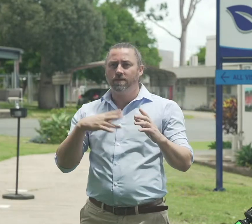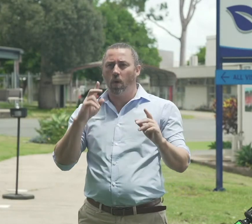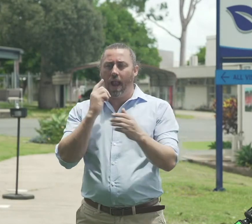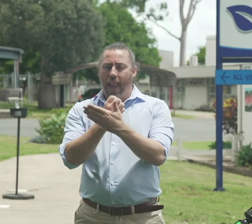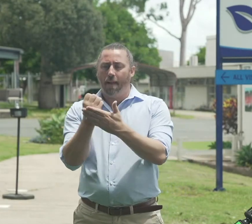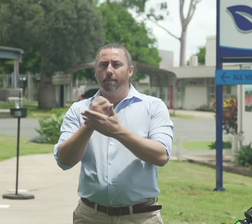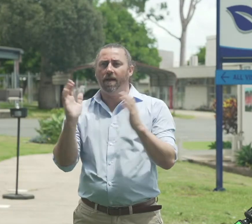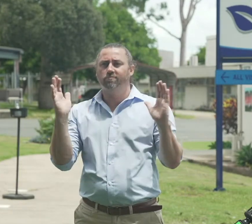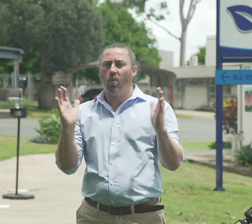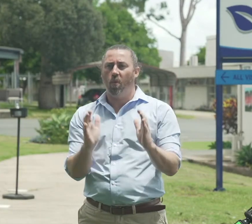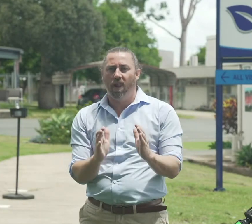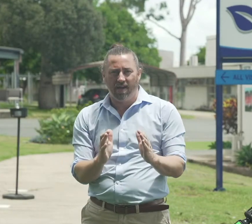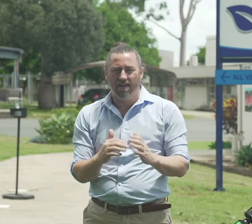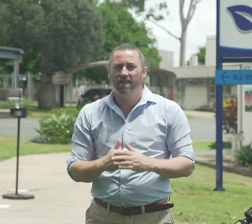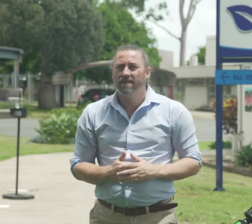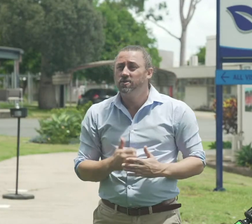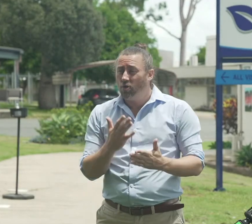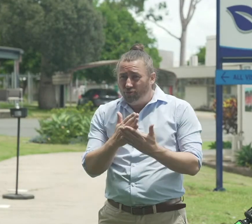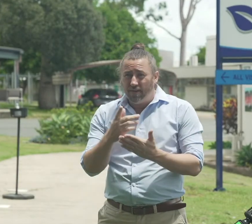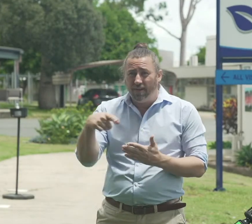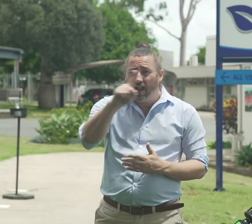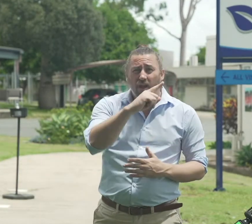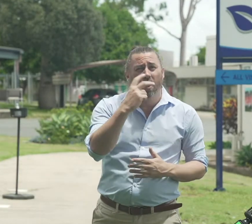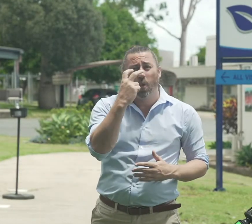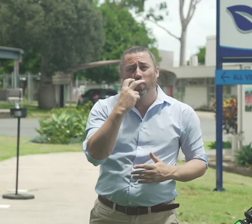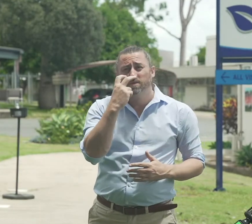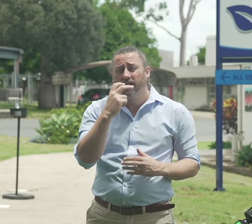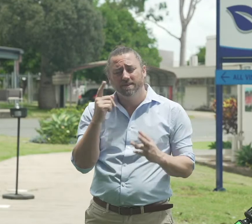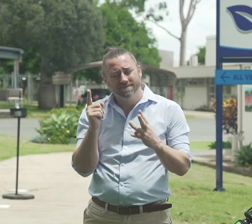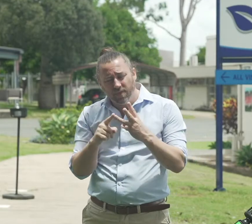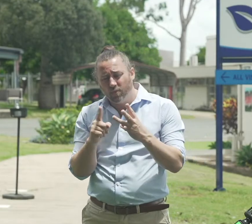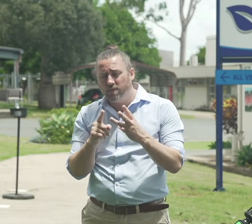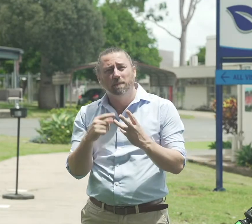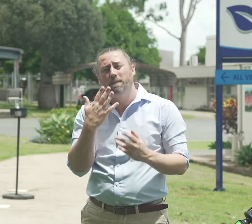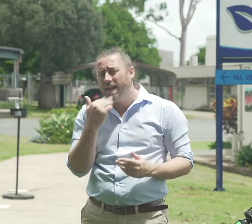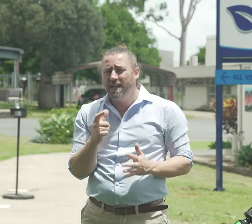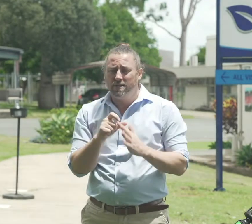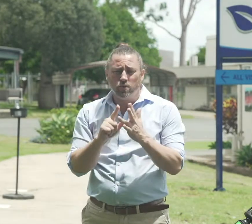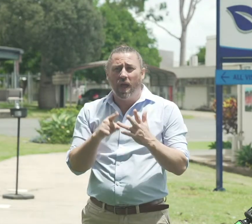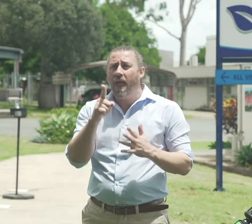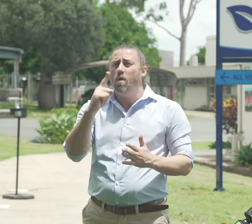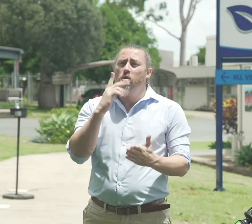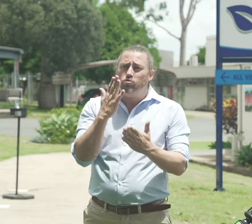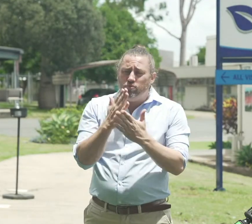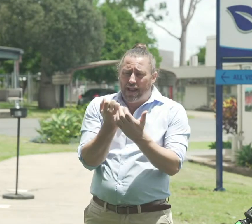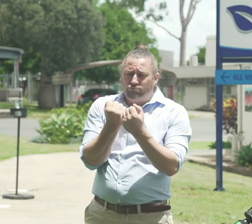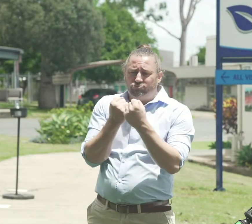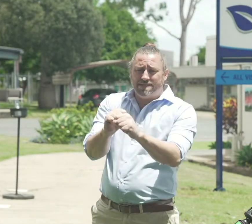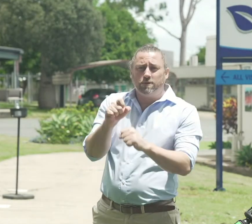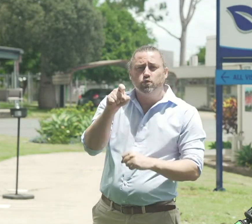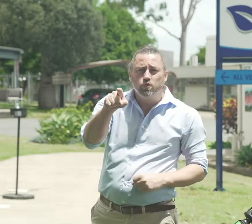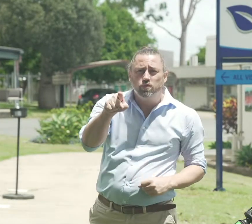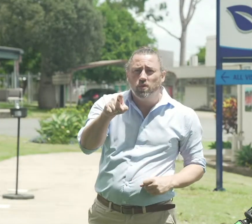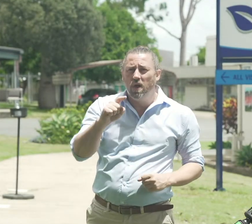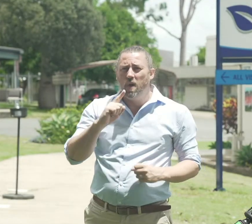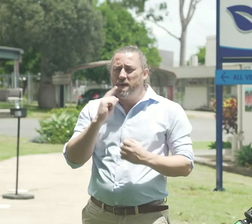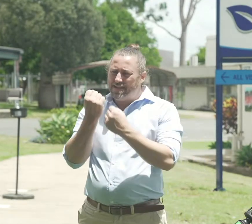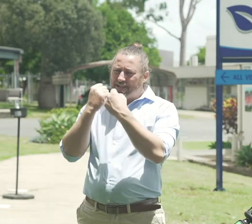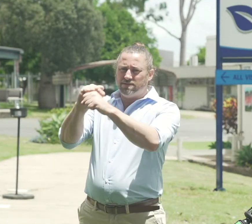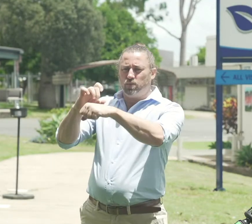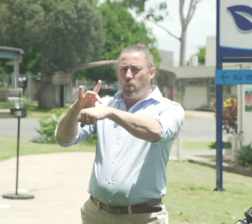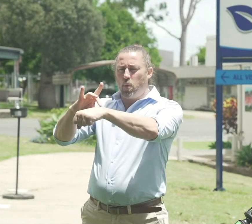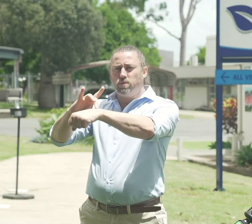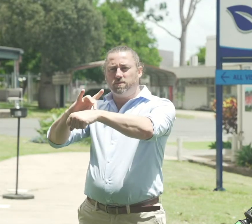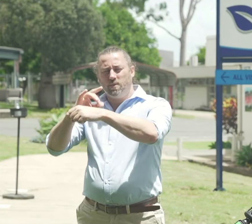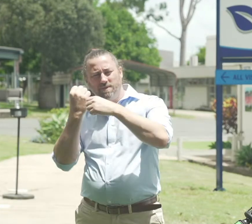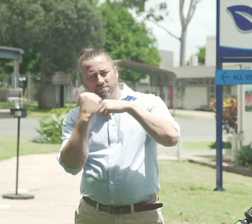particularly for older Queenslanders, please get that 3rd dose. It is protective. It protects you from being admitted to hospital, it protects you from being admitted